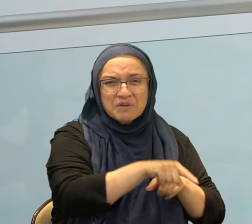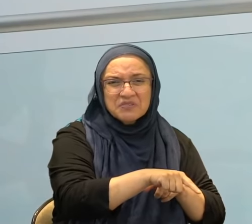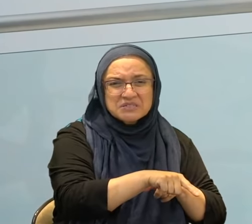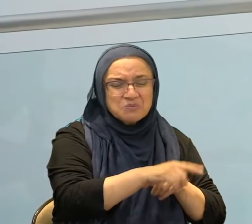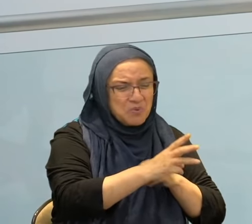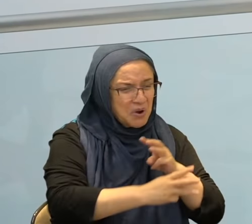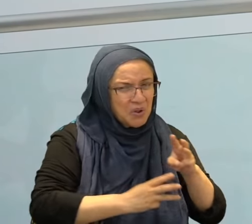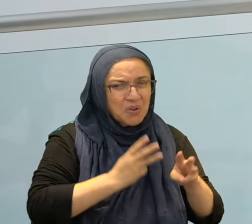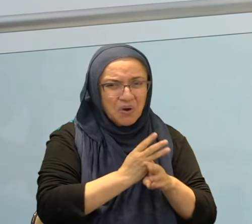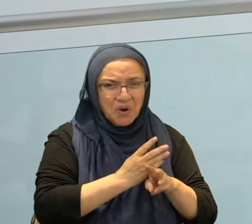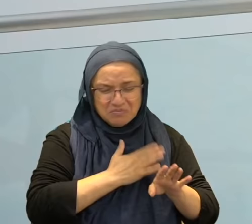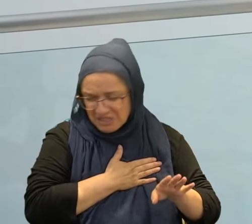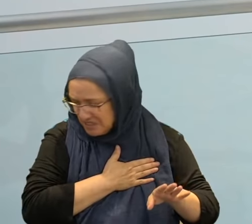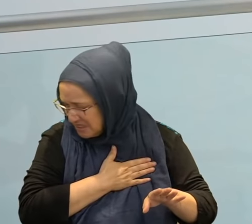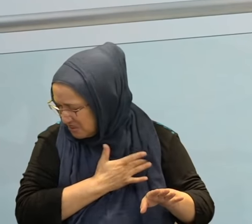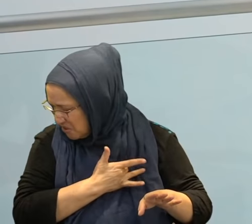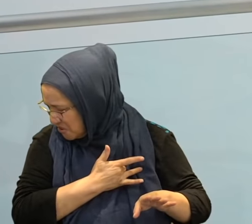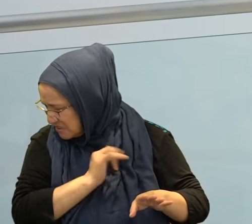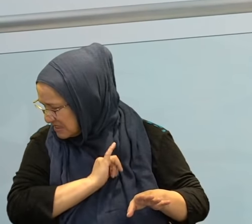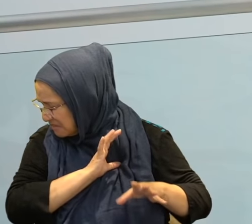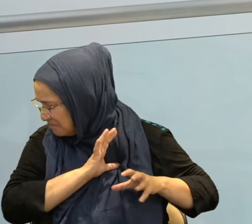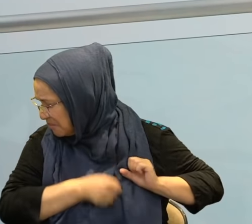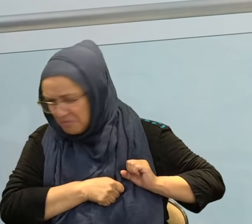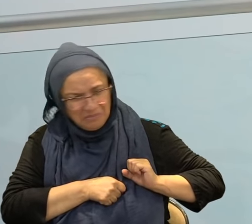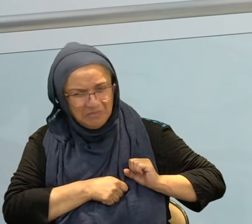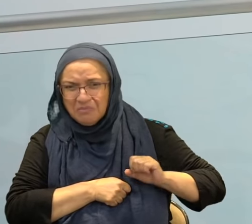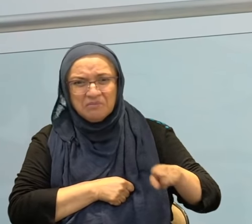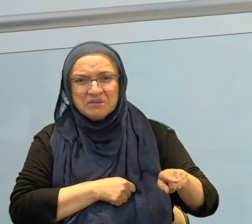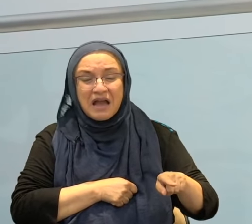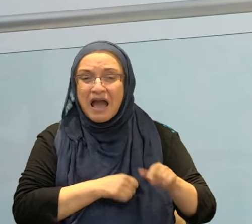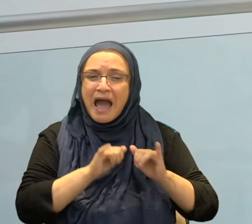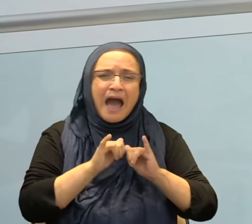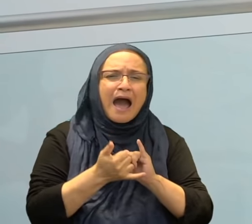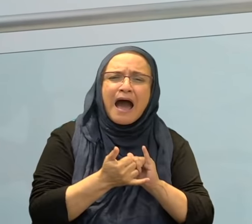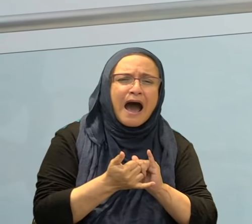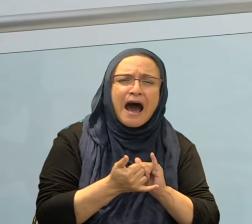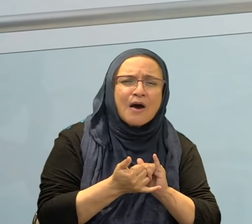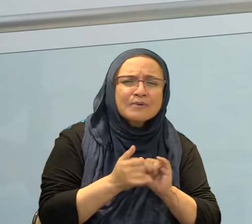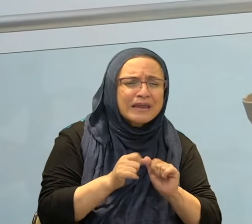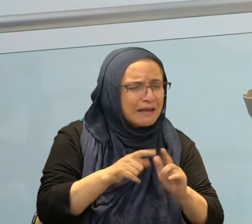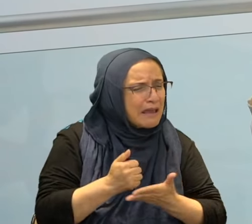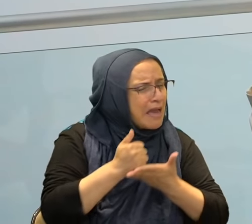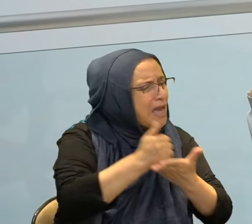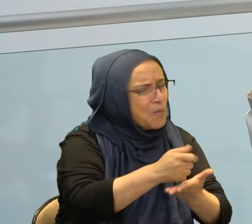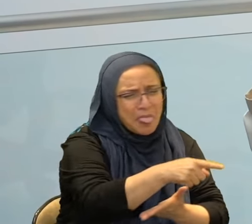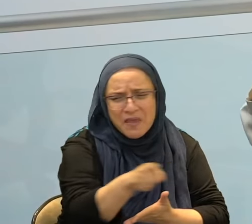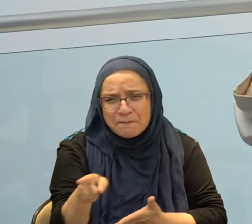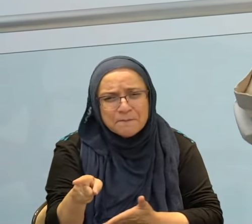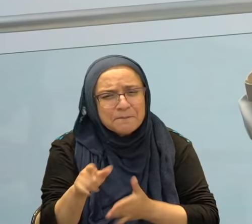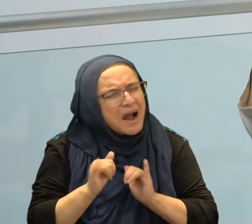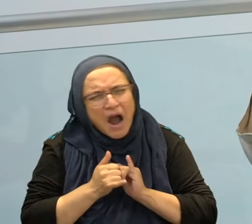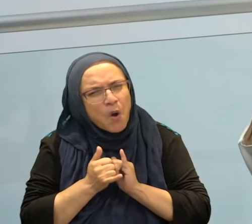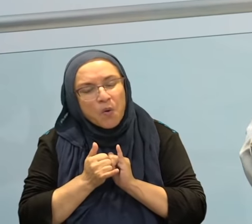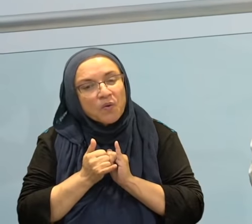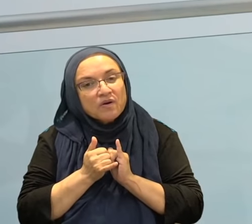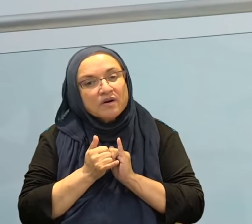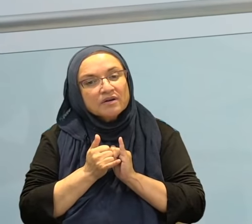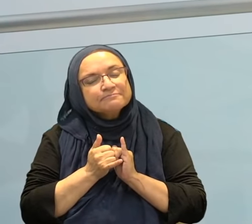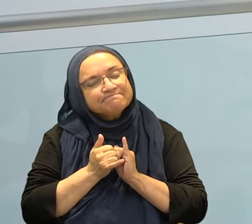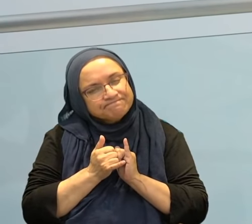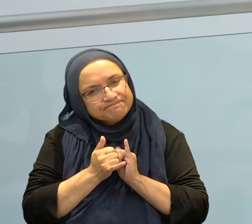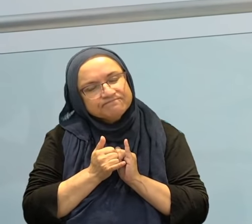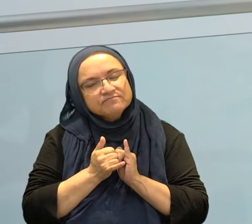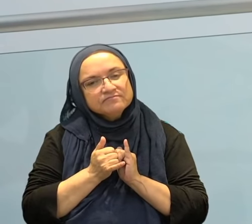encompass all of this? May Allah make it easy for all of our brothers and sisters wherever they may be. So Jenna keeps getting better.